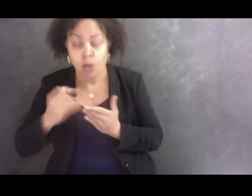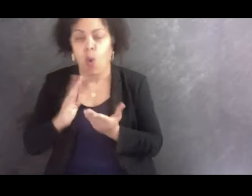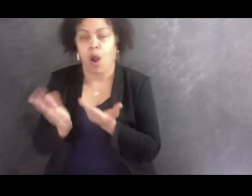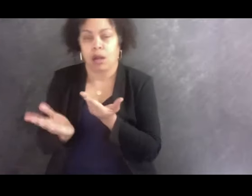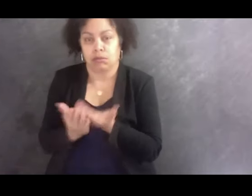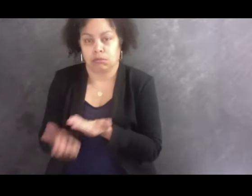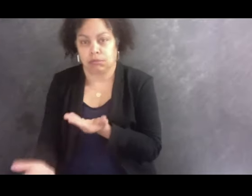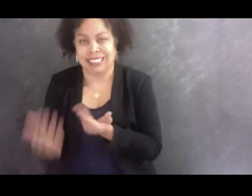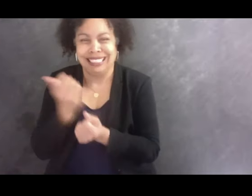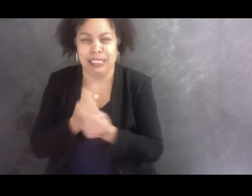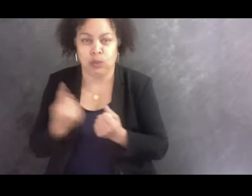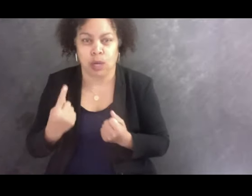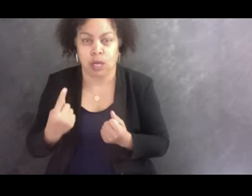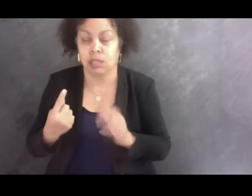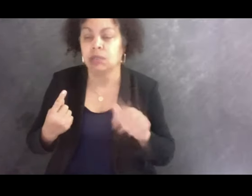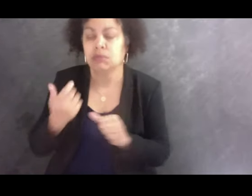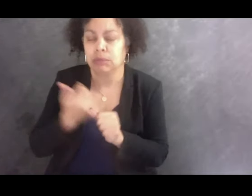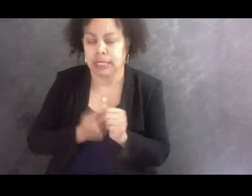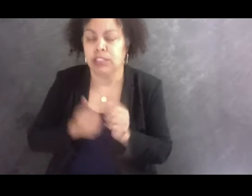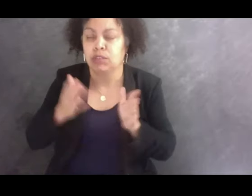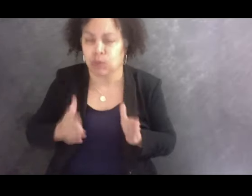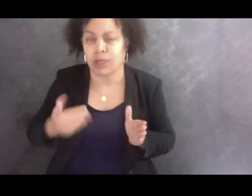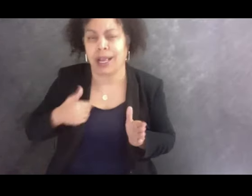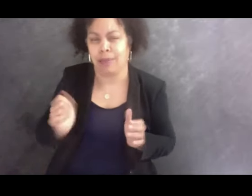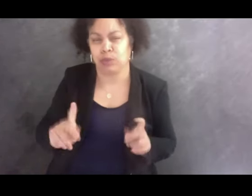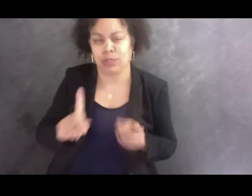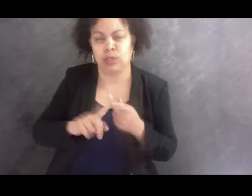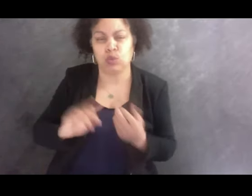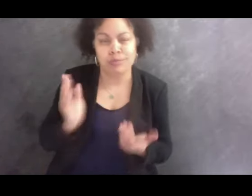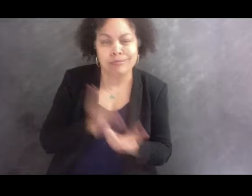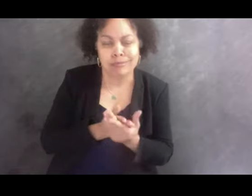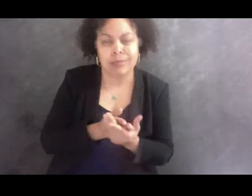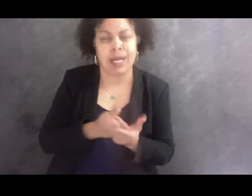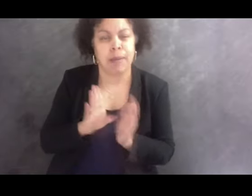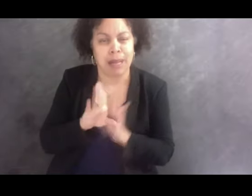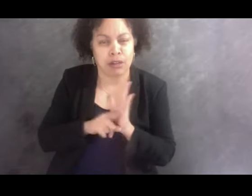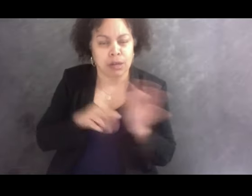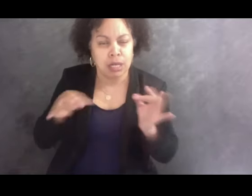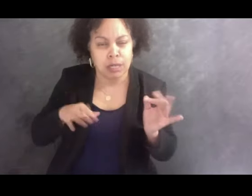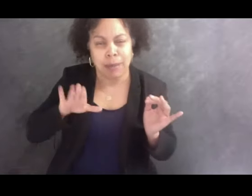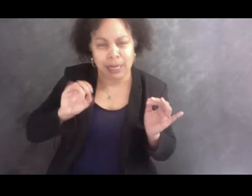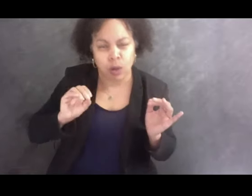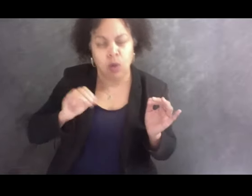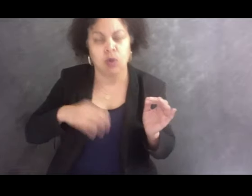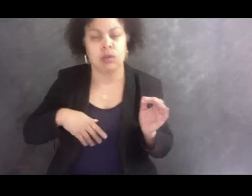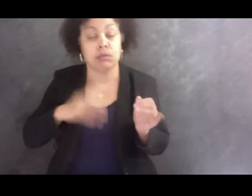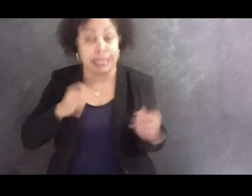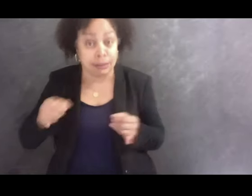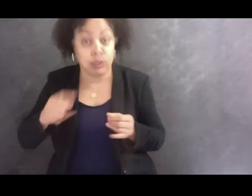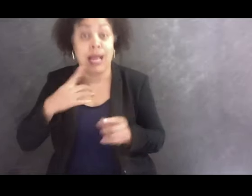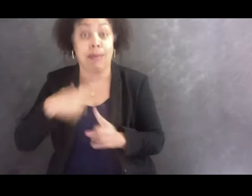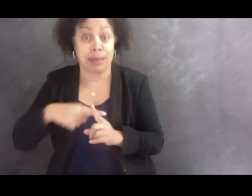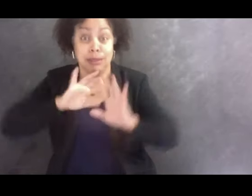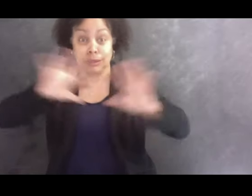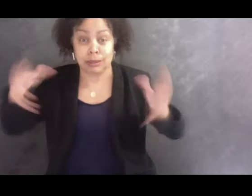us? You'll have room for each collaborator to put your bios as individuals, as well as your bio as a